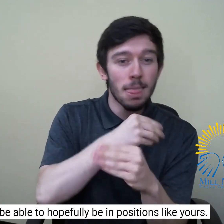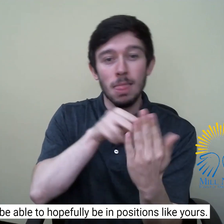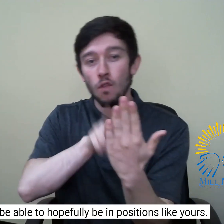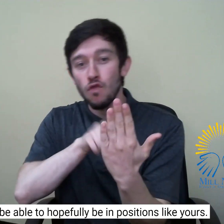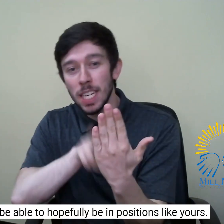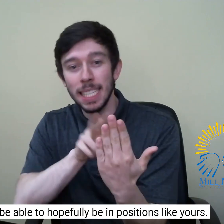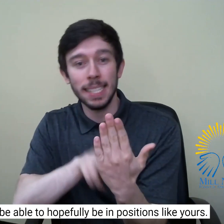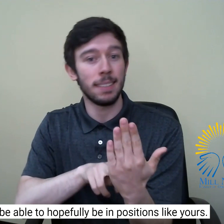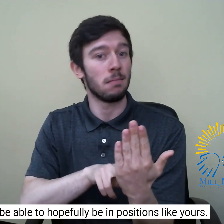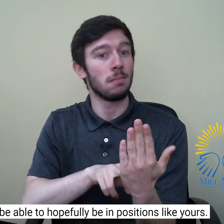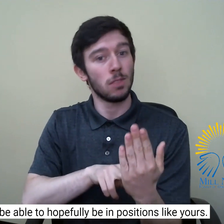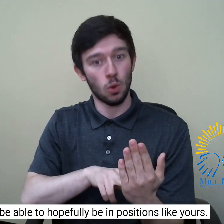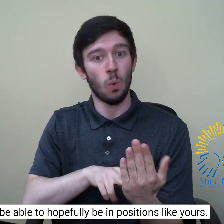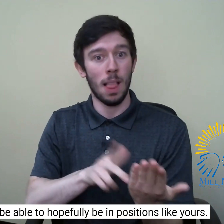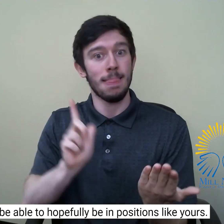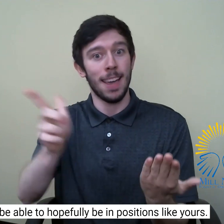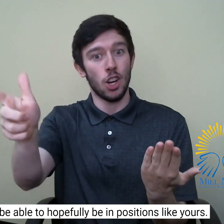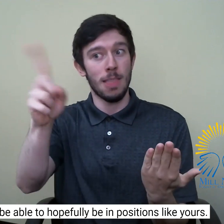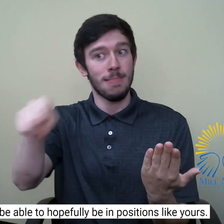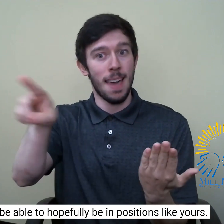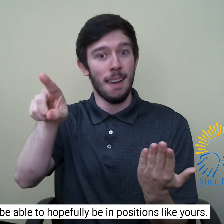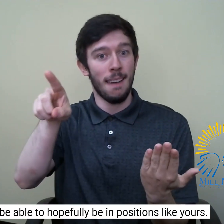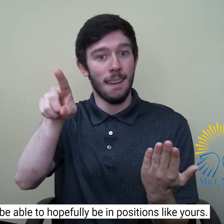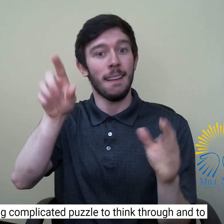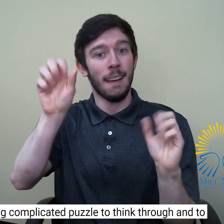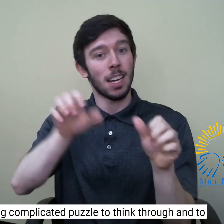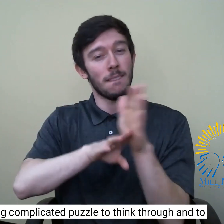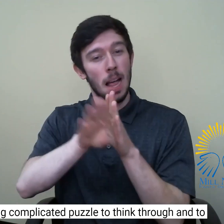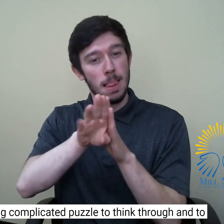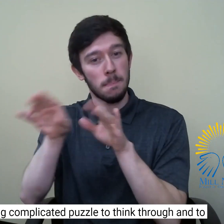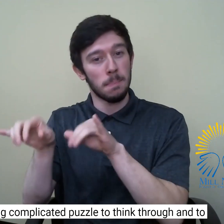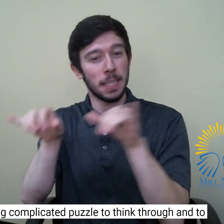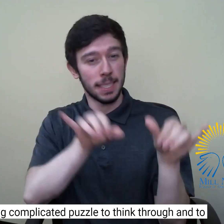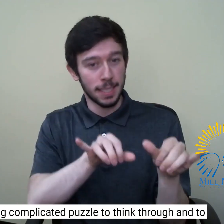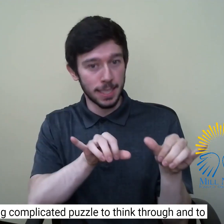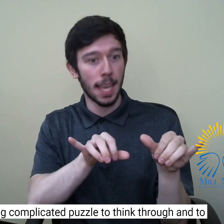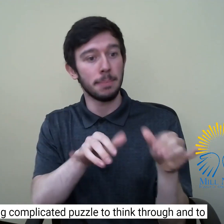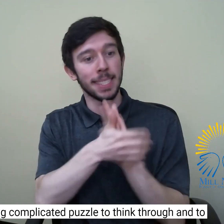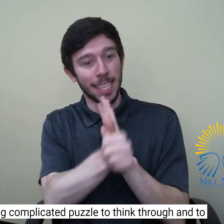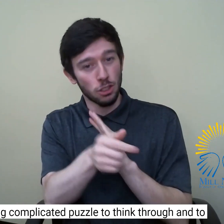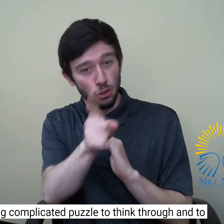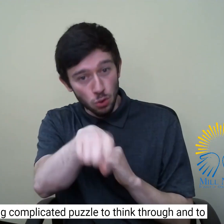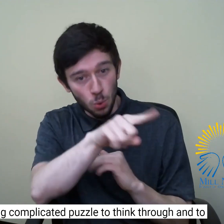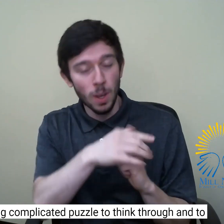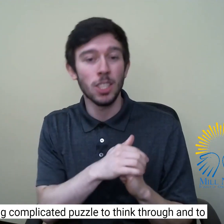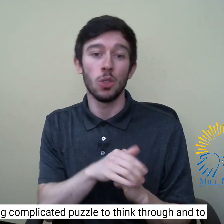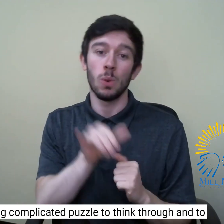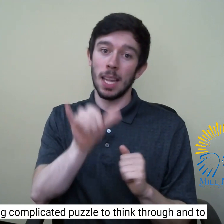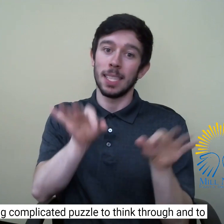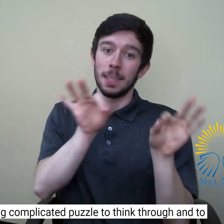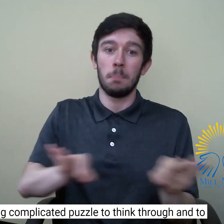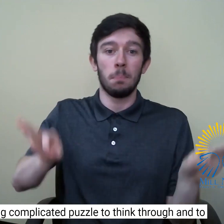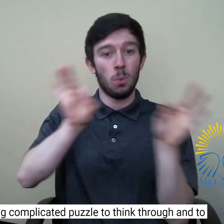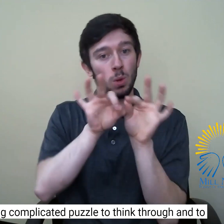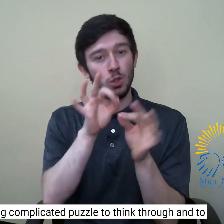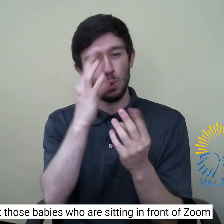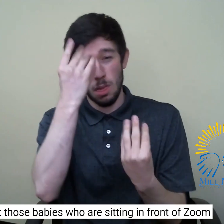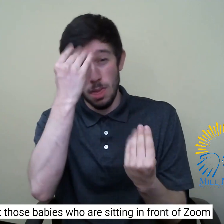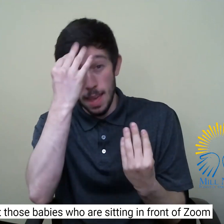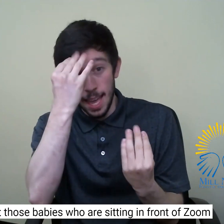to hopefully be in positions like yours. So it's a really big, complicated puzzle to think through, and to be thinking